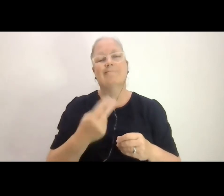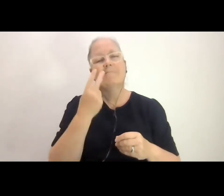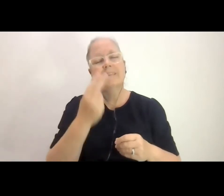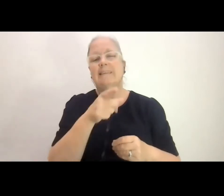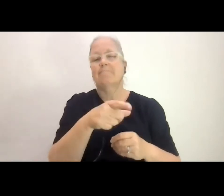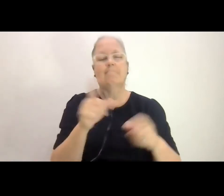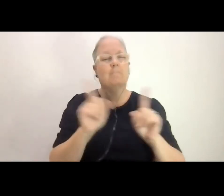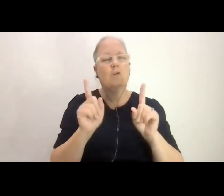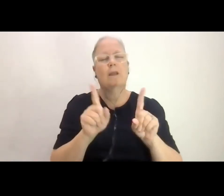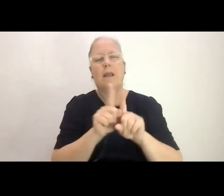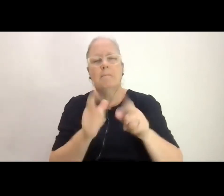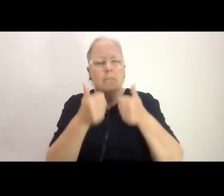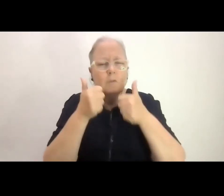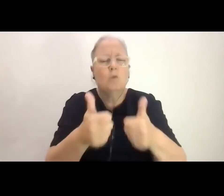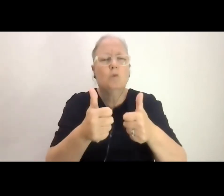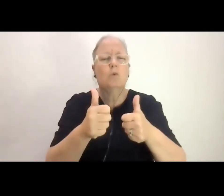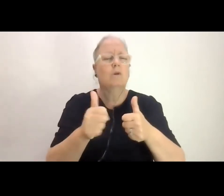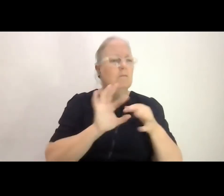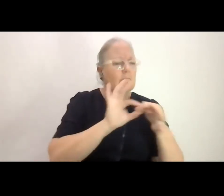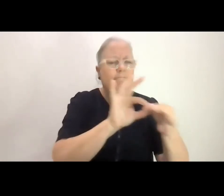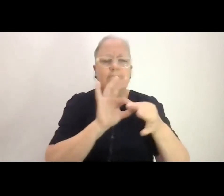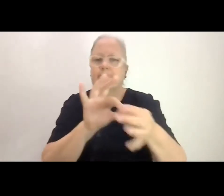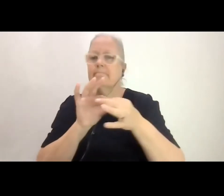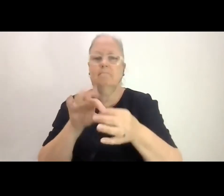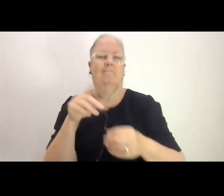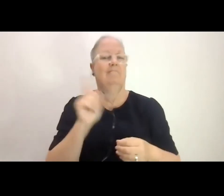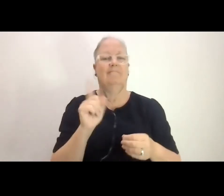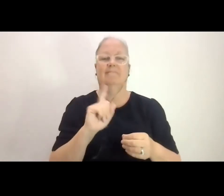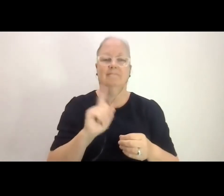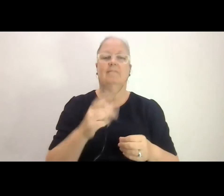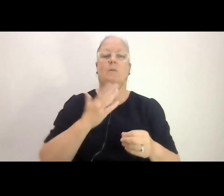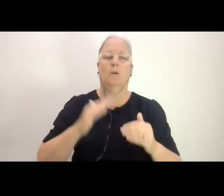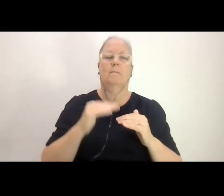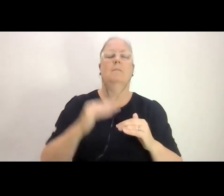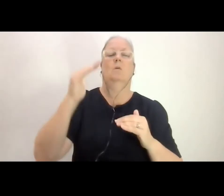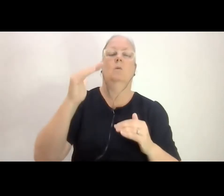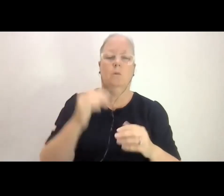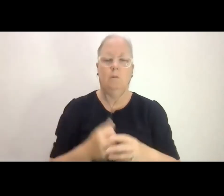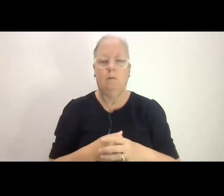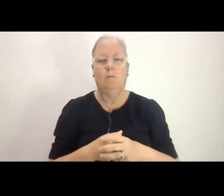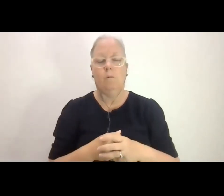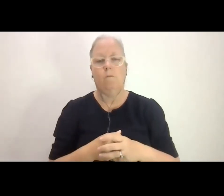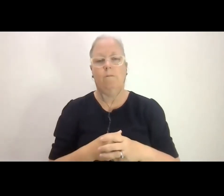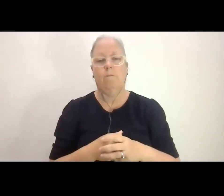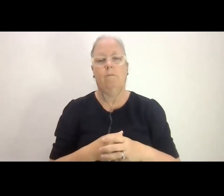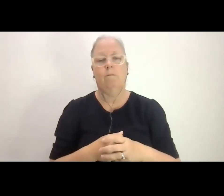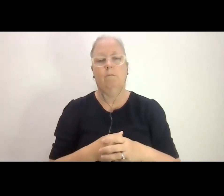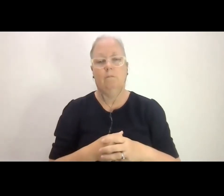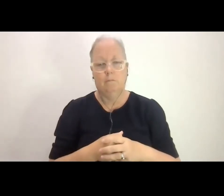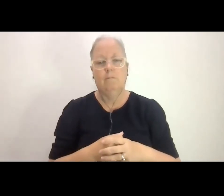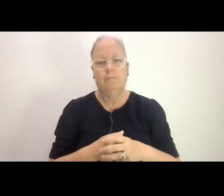National Agency and civil society, in addition to sub-technical working group on communicable and non-communicable